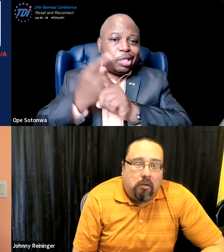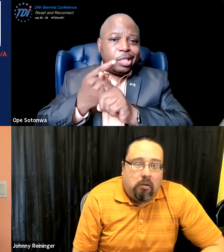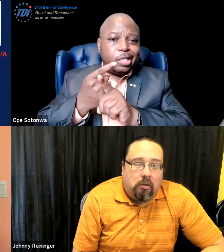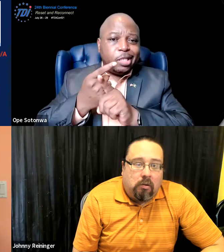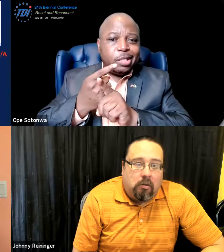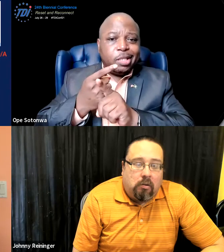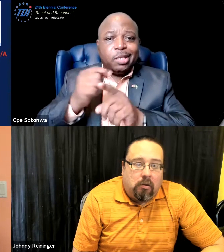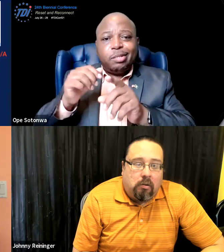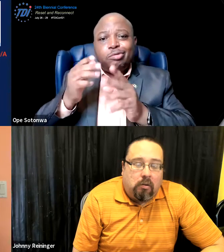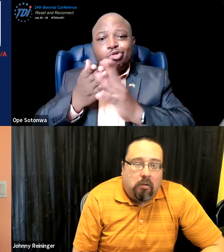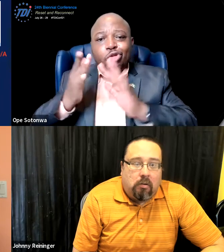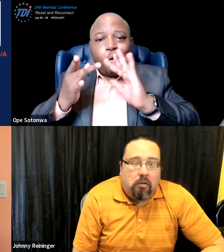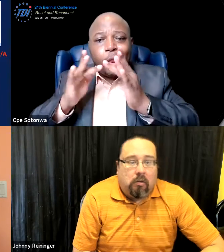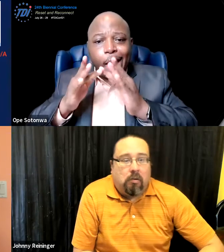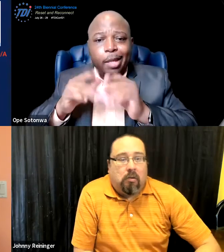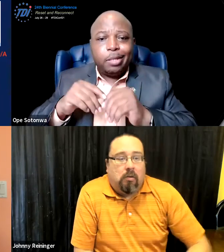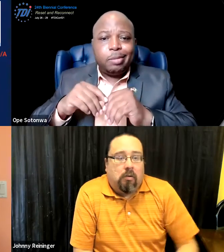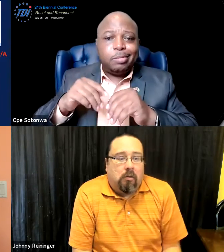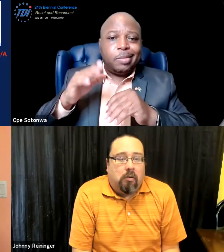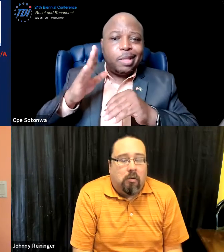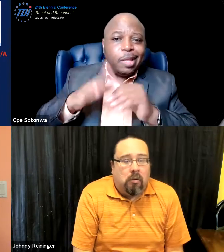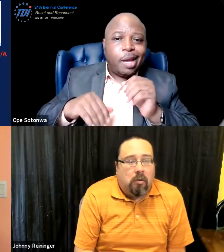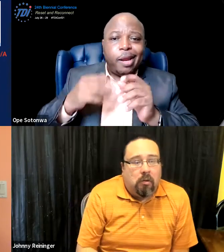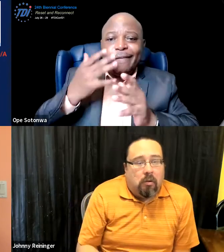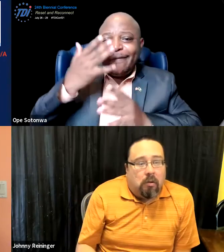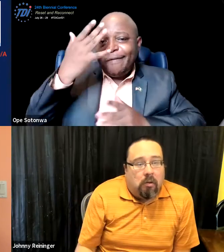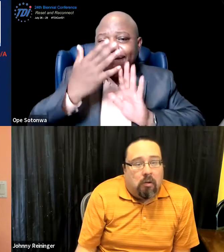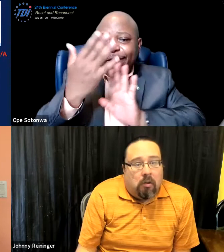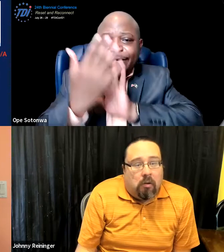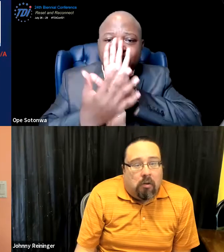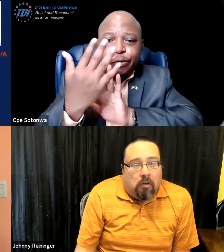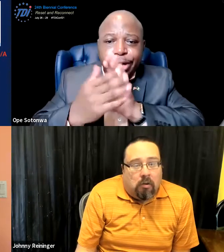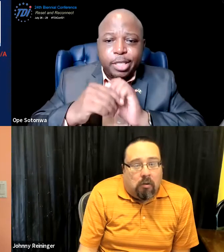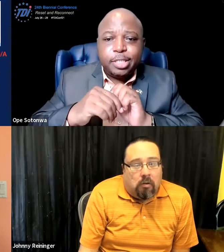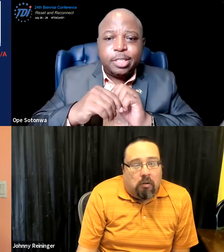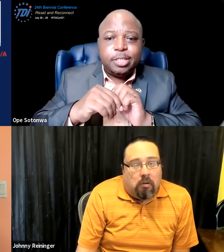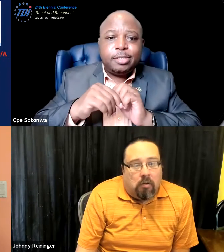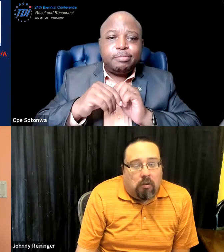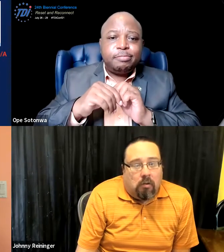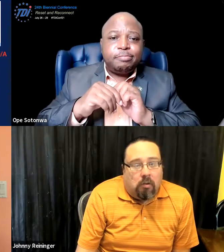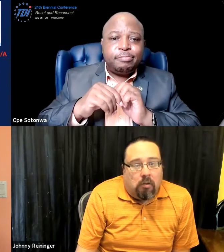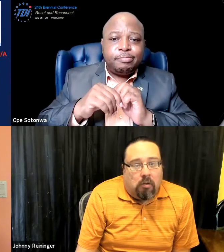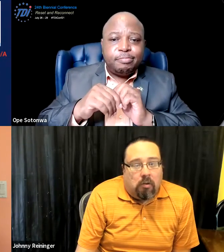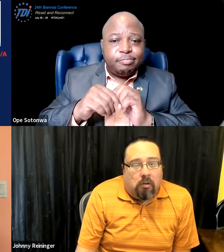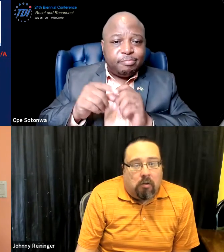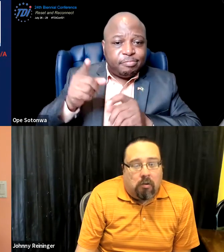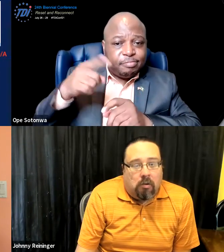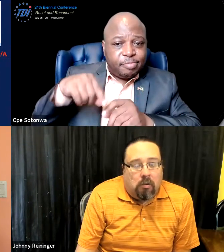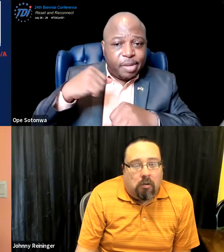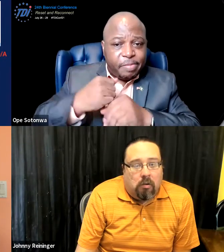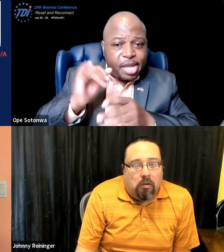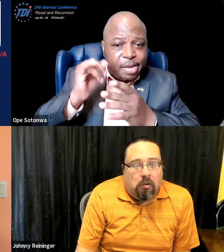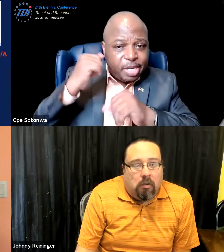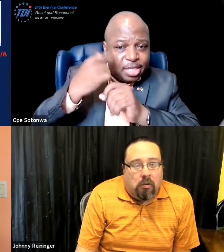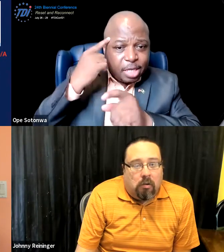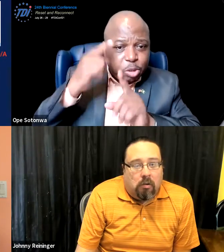to accommodate, to have an appropriate fit for consumers, especially virtually rather than